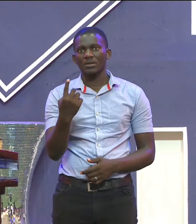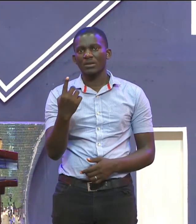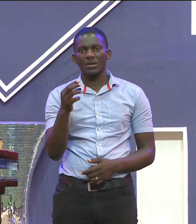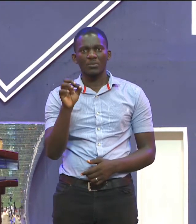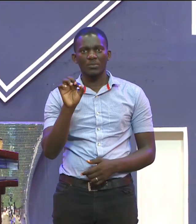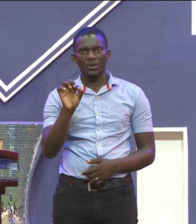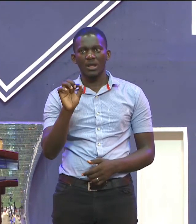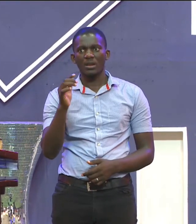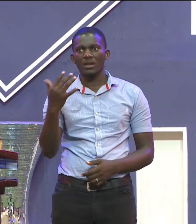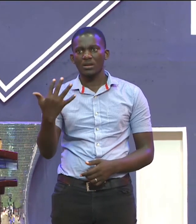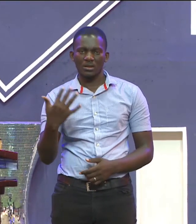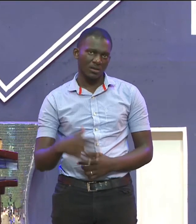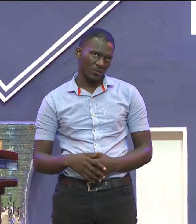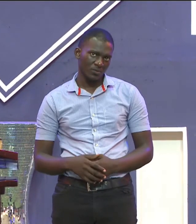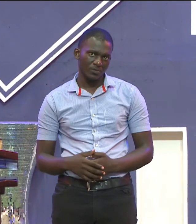munana tano.